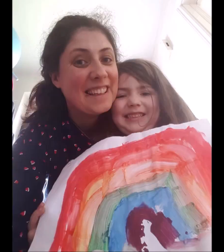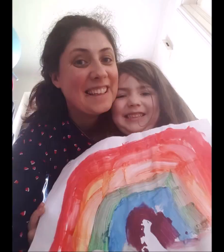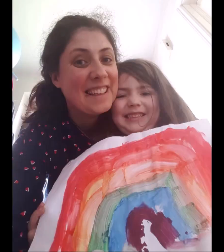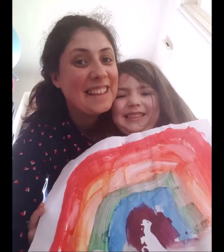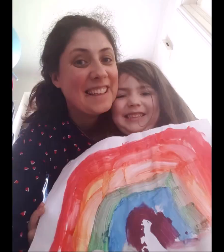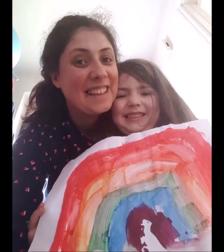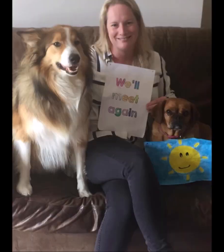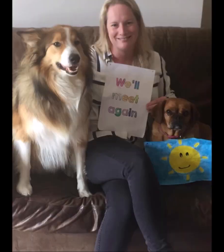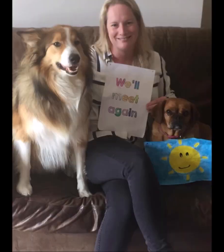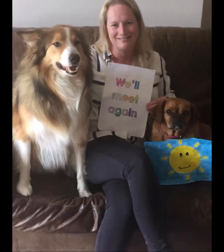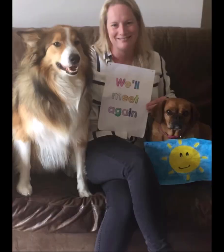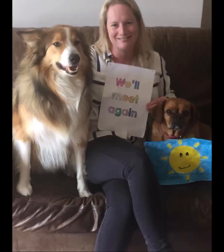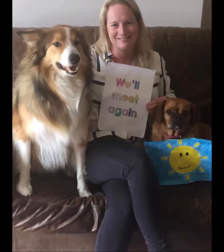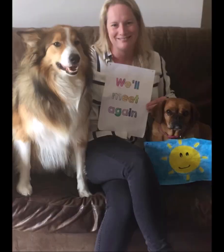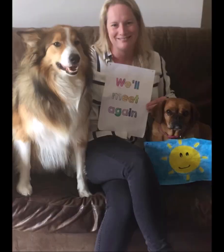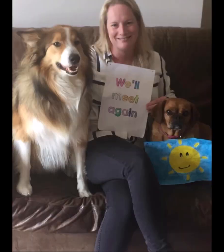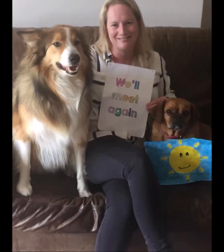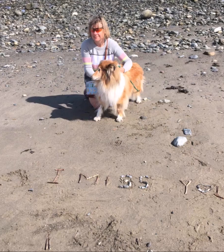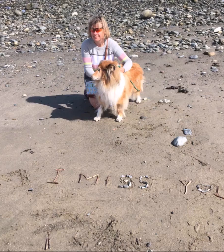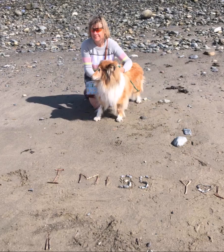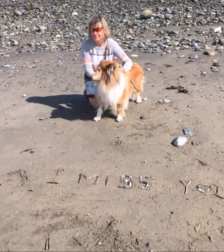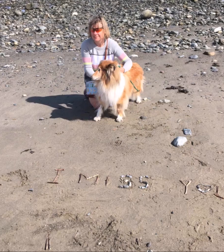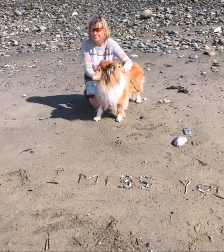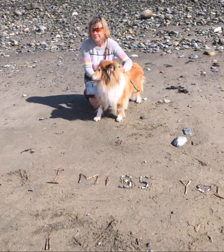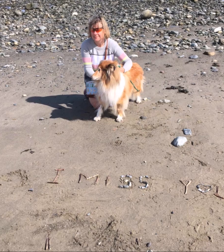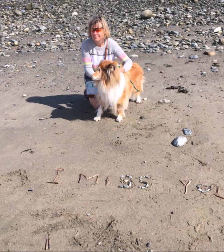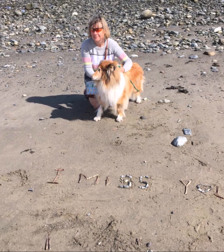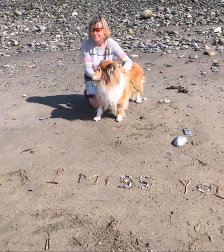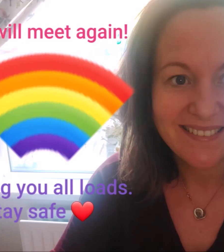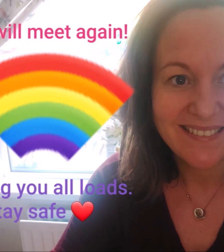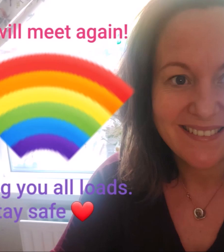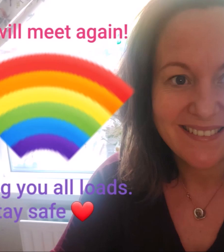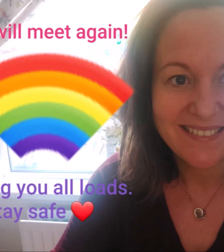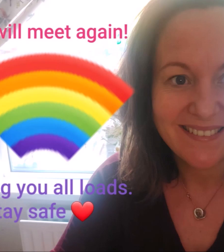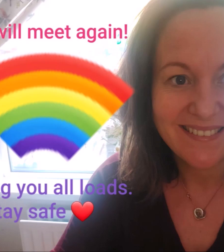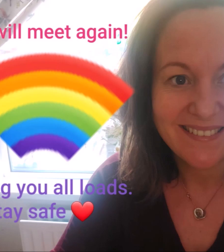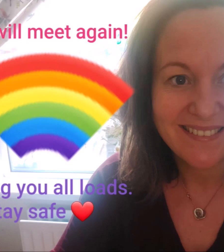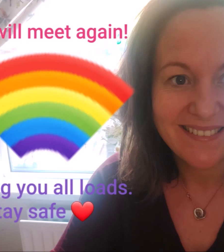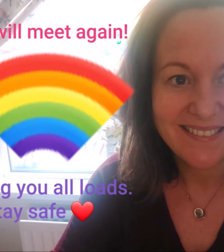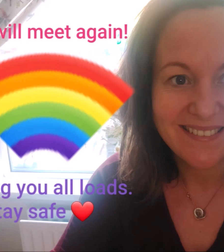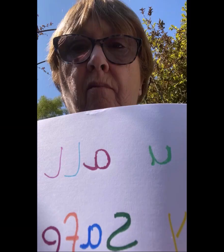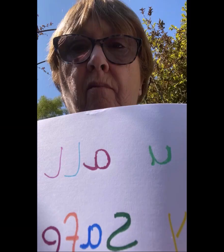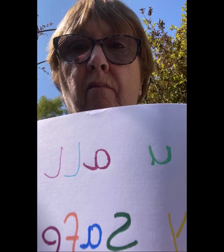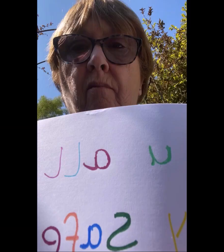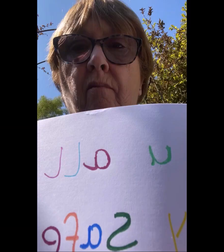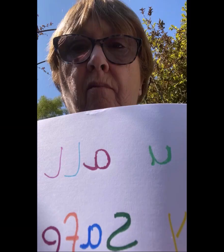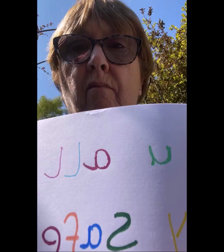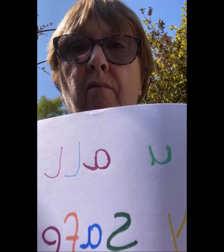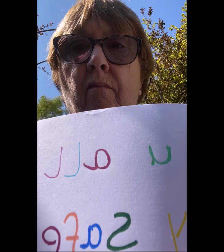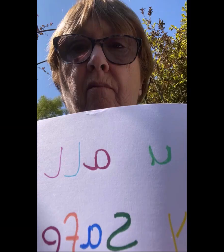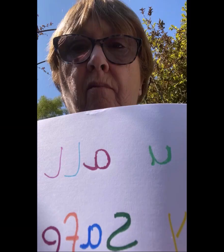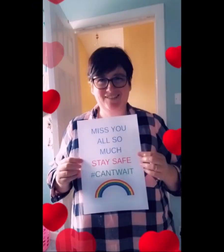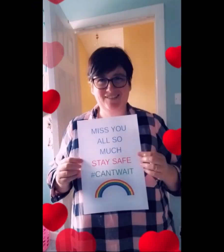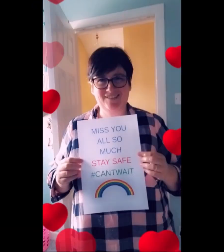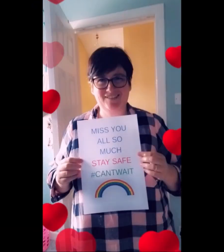when, but I do know that we'll meet again some sunny day.